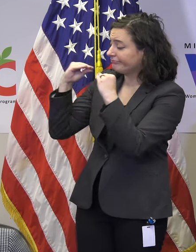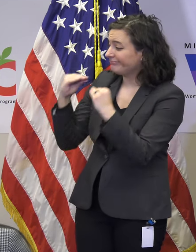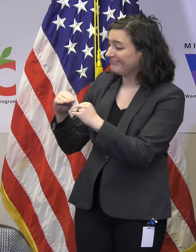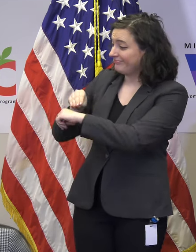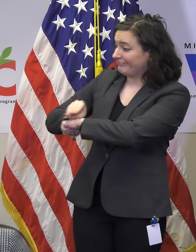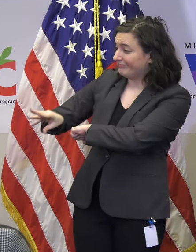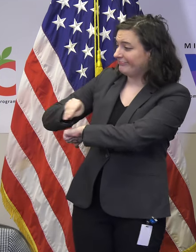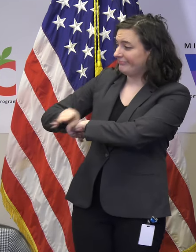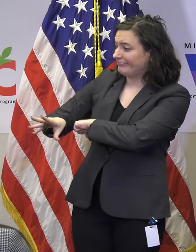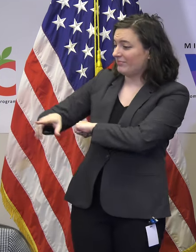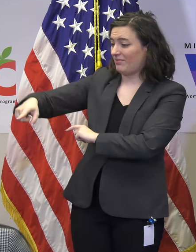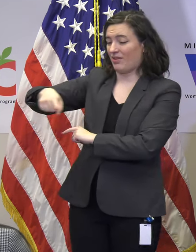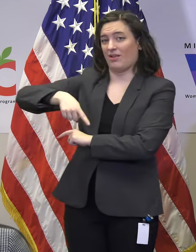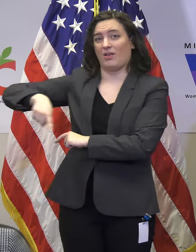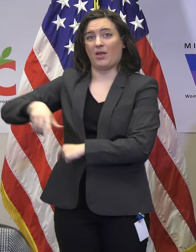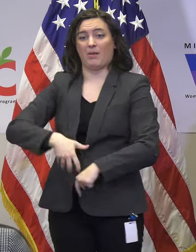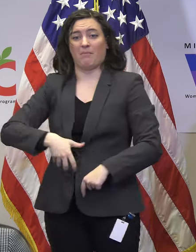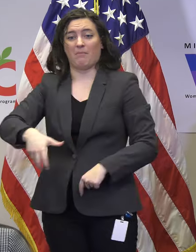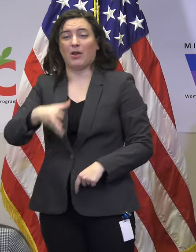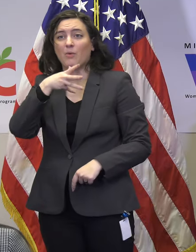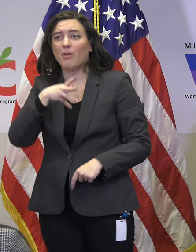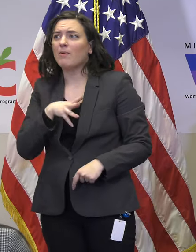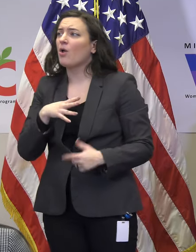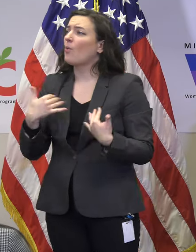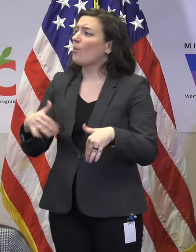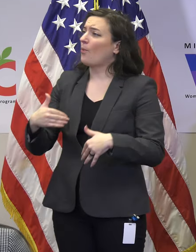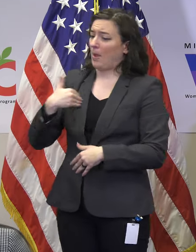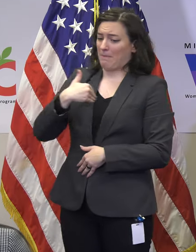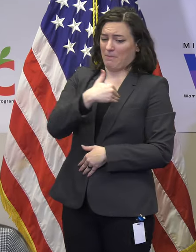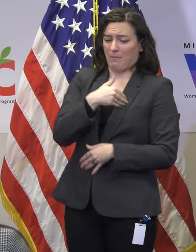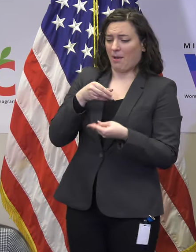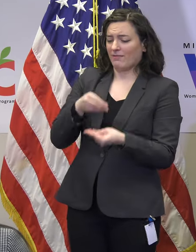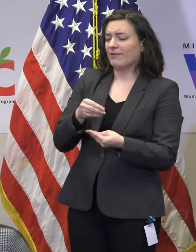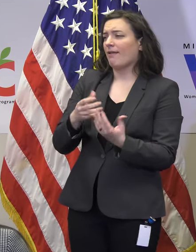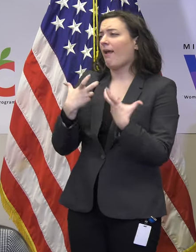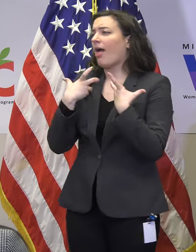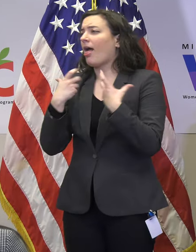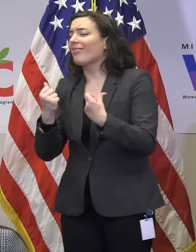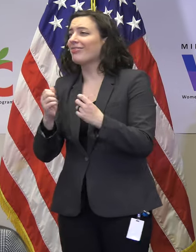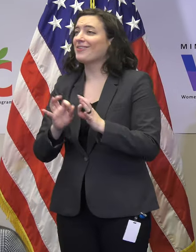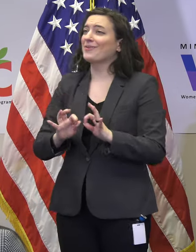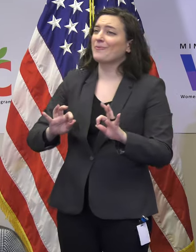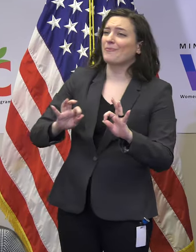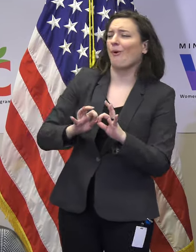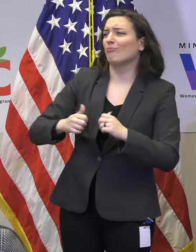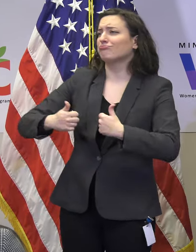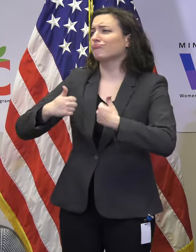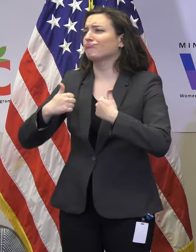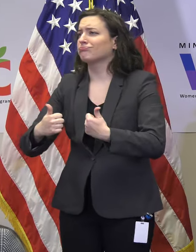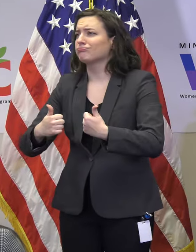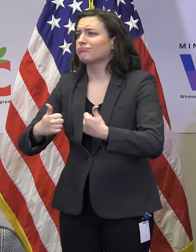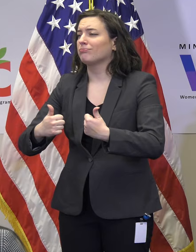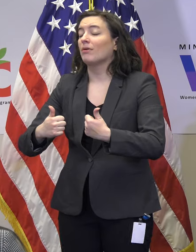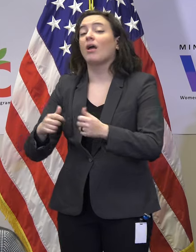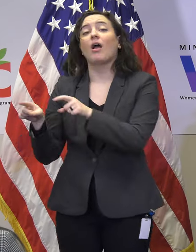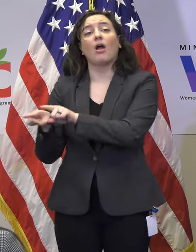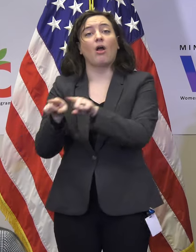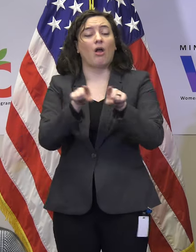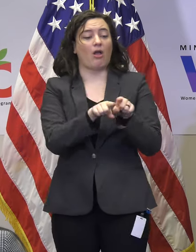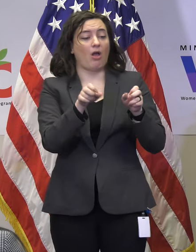about the importance of breastfeeding, like the health benefits of breastfeeding. And then I also got the opportunity to work